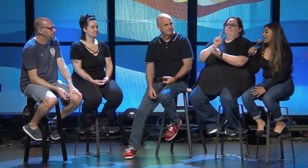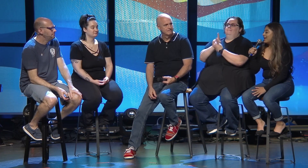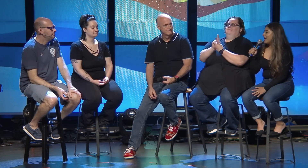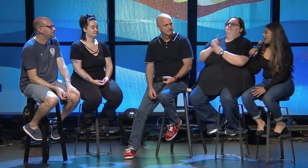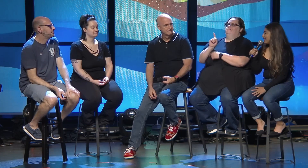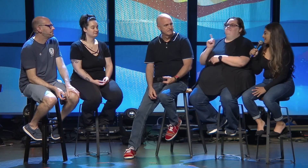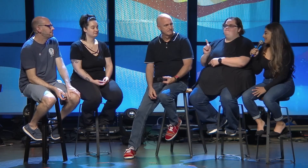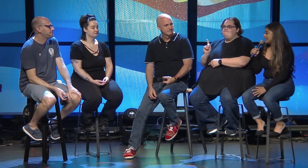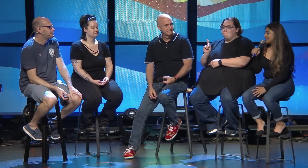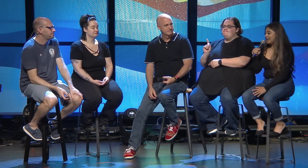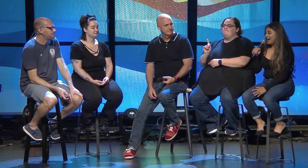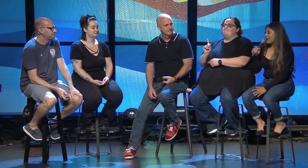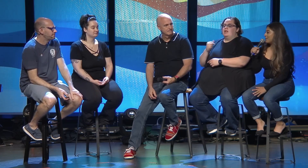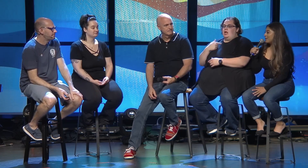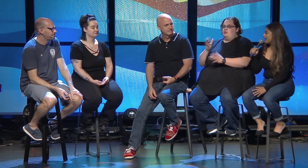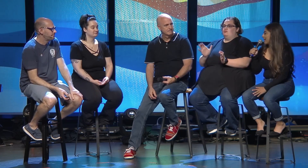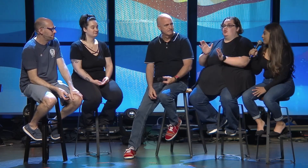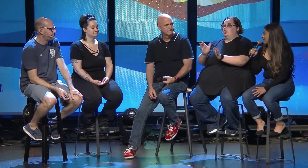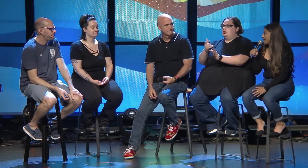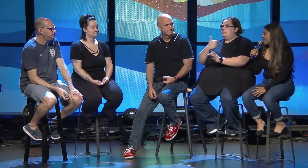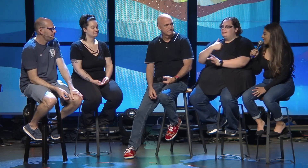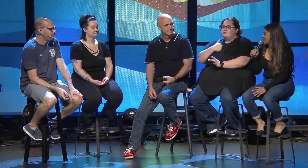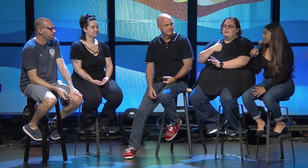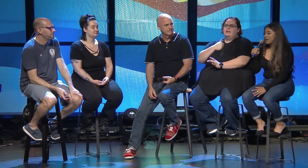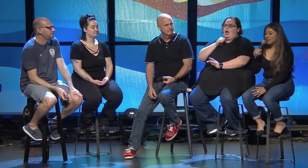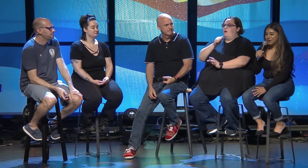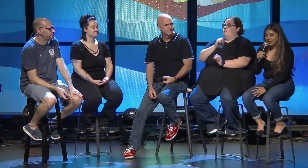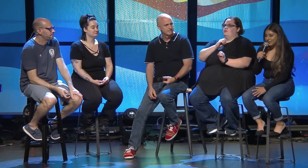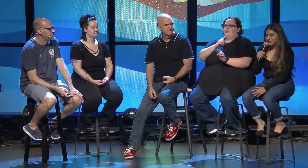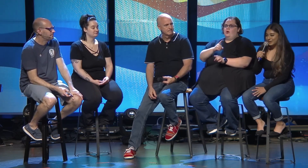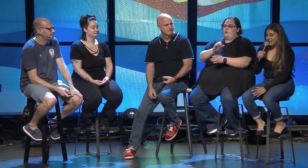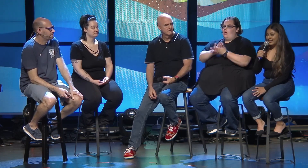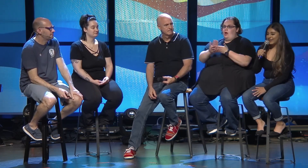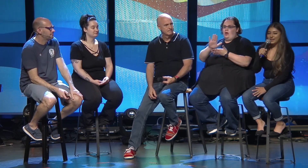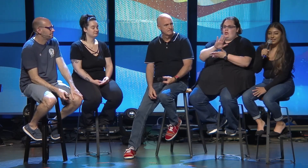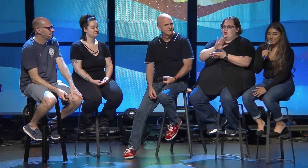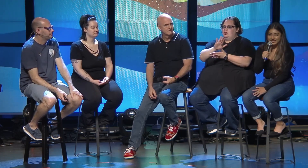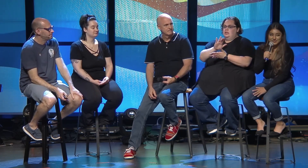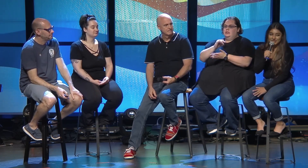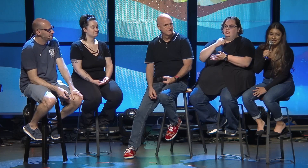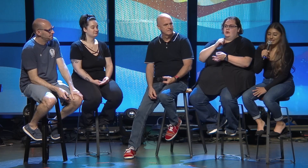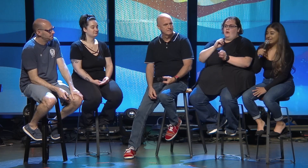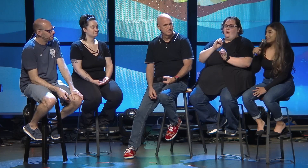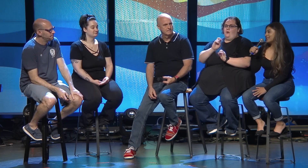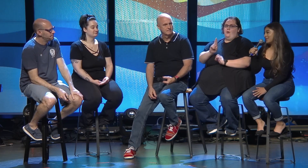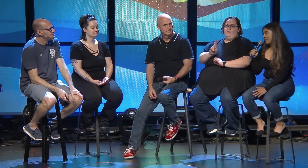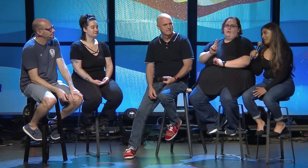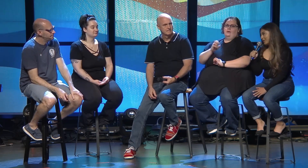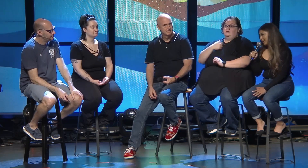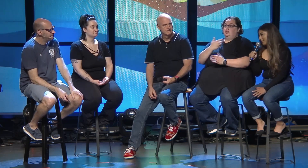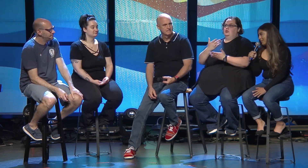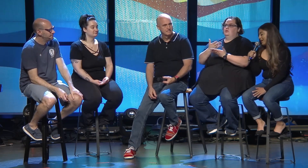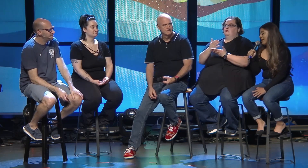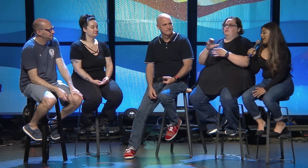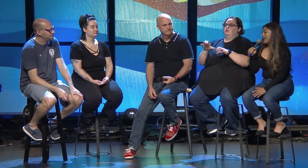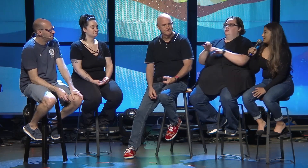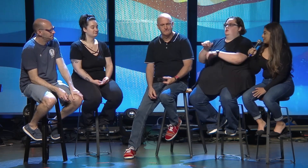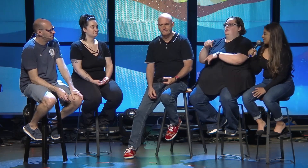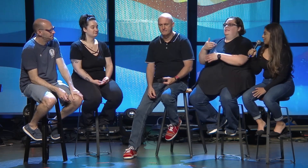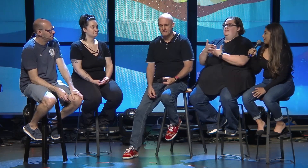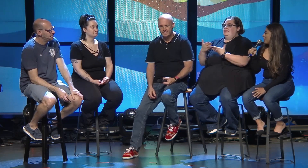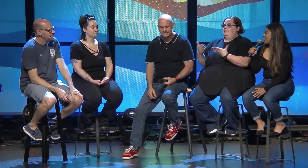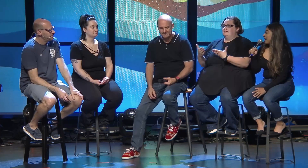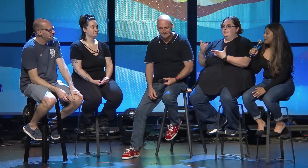me, and I would not be in college, or I would not be doing this many things if it weren't for him.